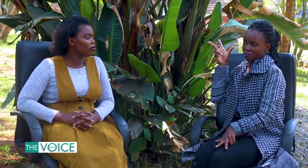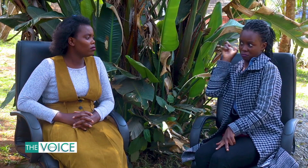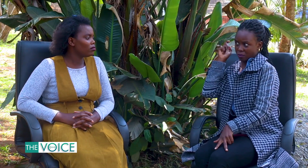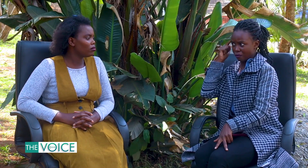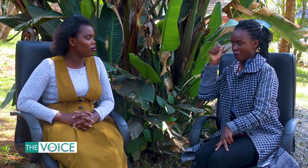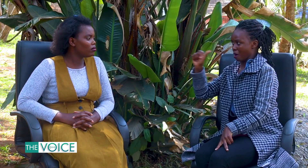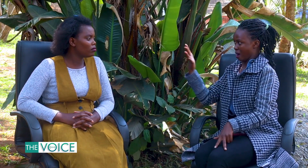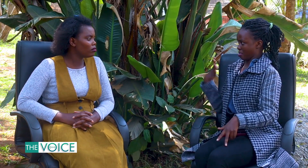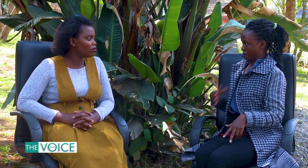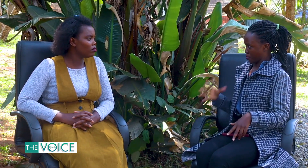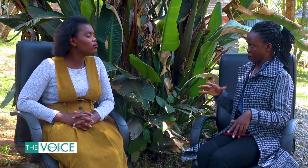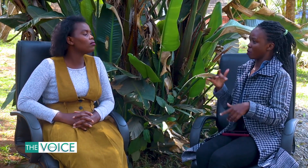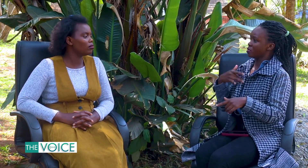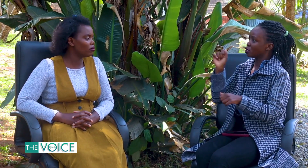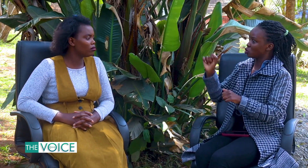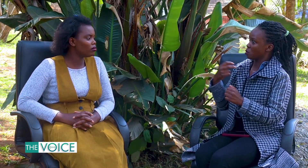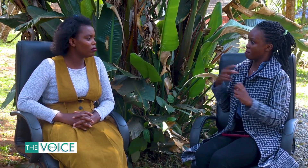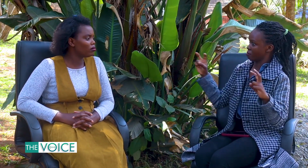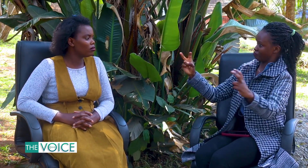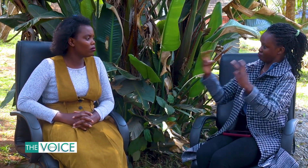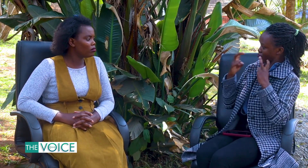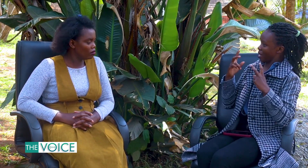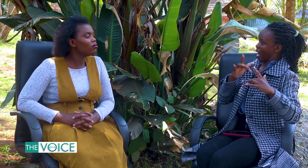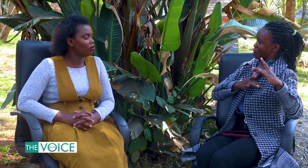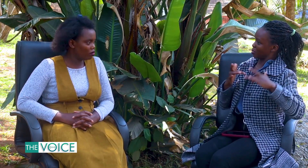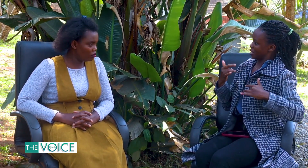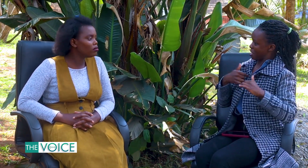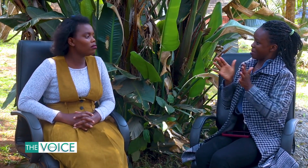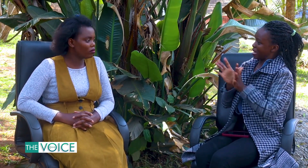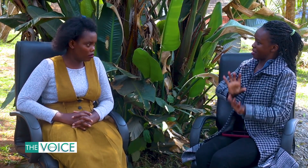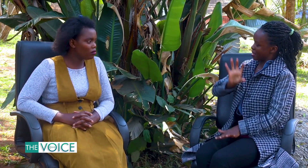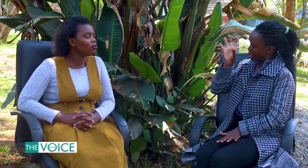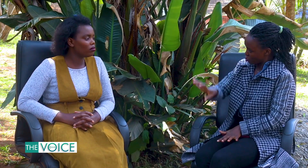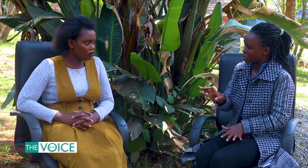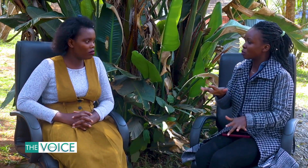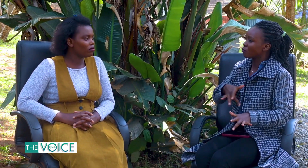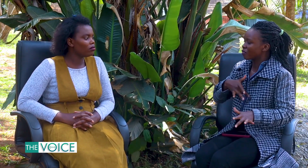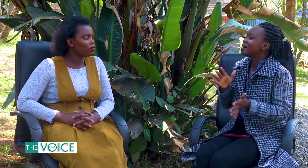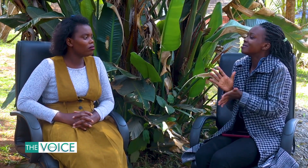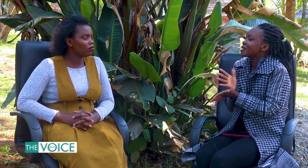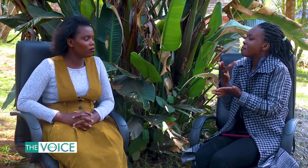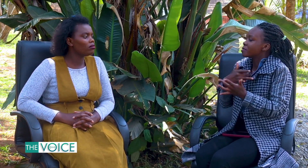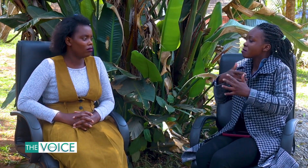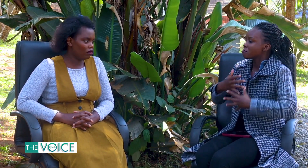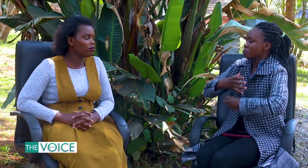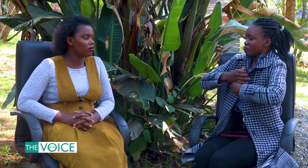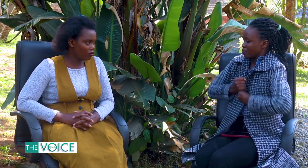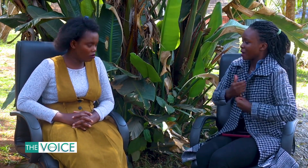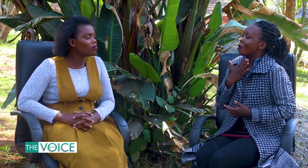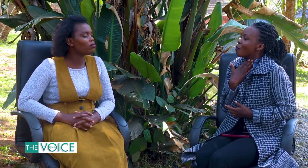advice it was hurting me. They have to focus on me and the concerns that I bring forth. So I really felt like they